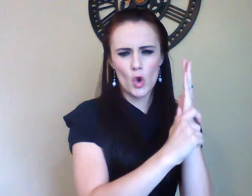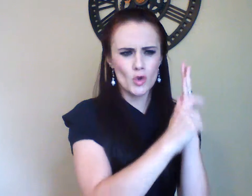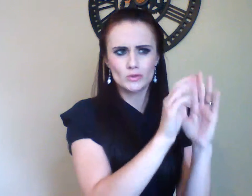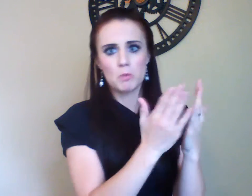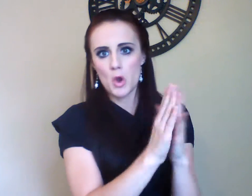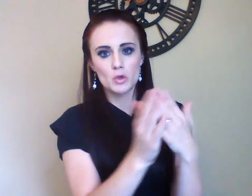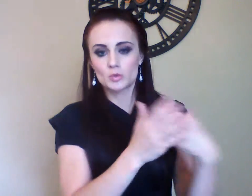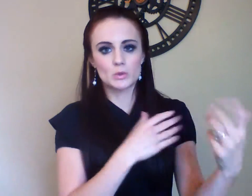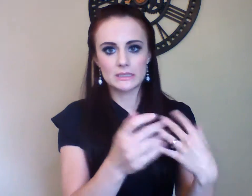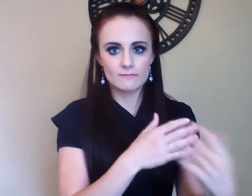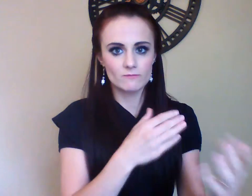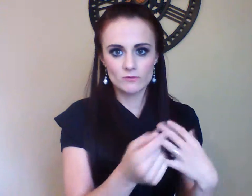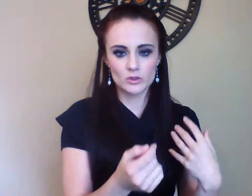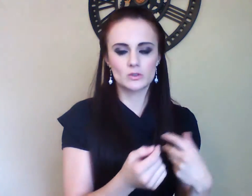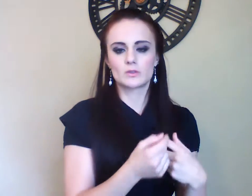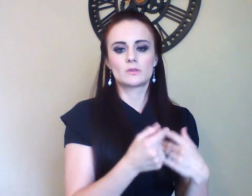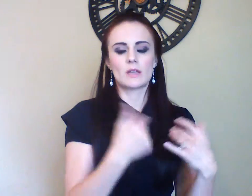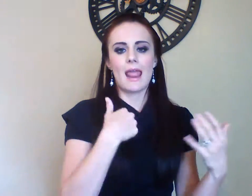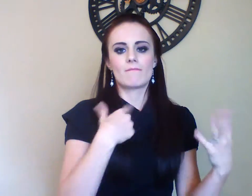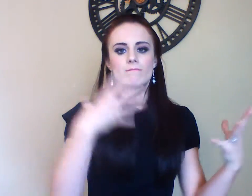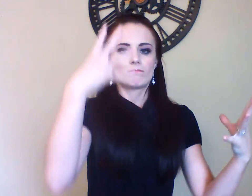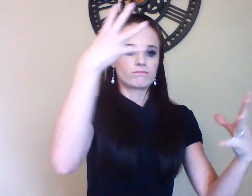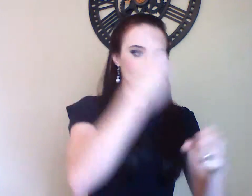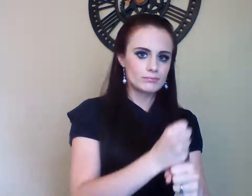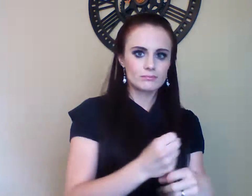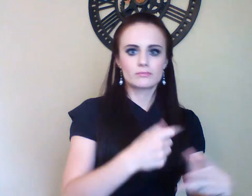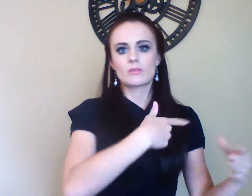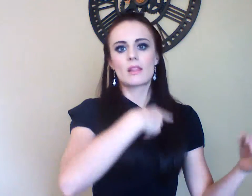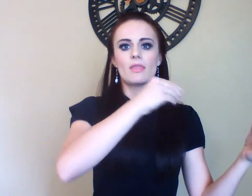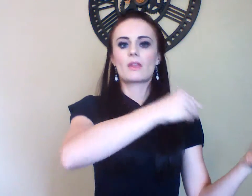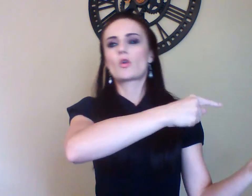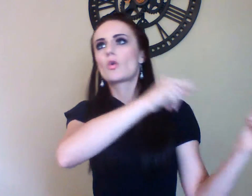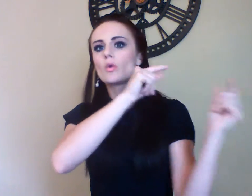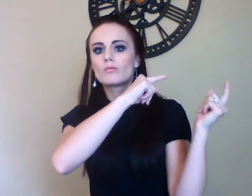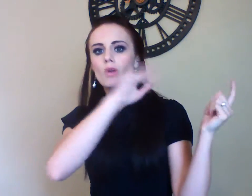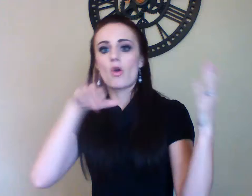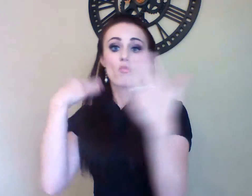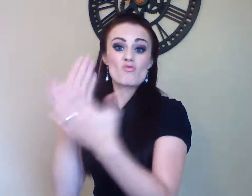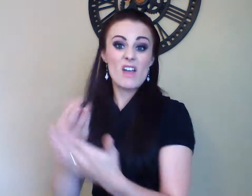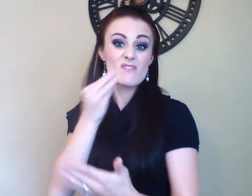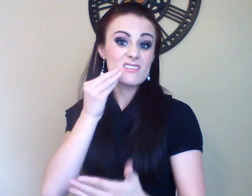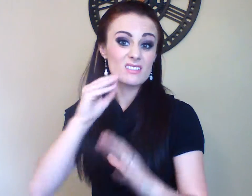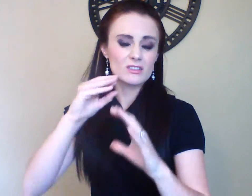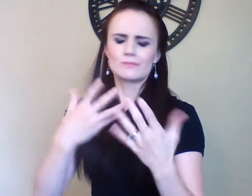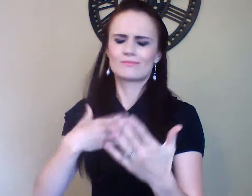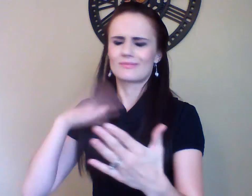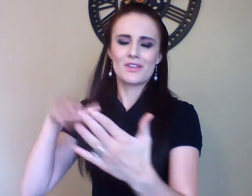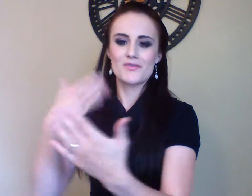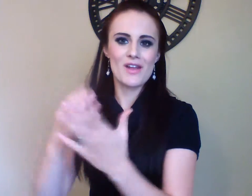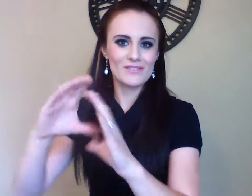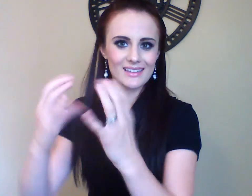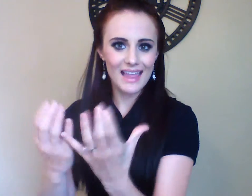the students write the name of the article and the main idea from the article on the blackboards in the classroom, the author's